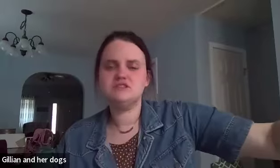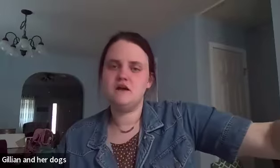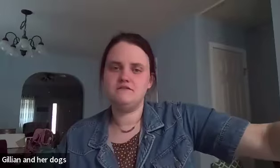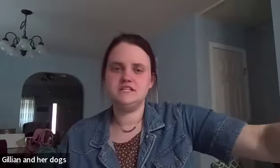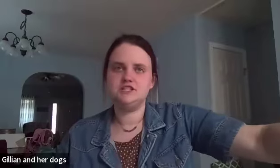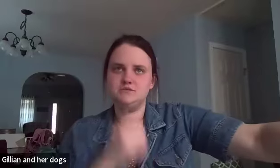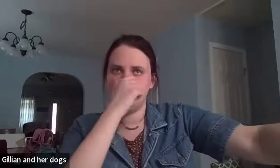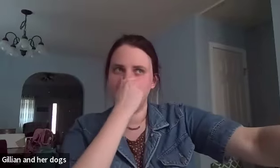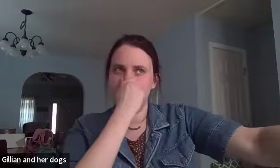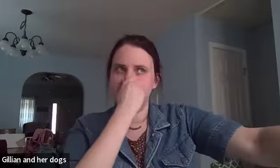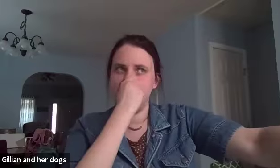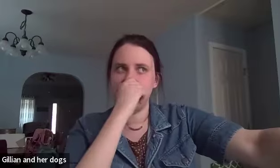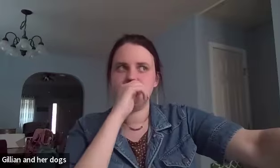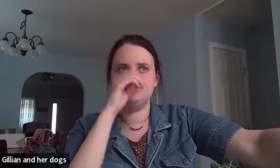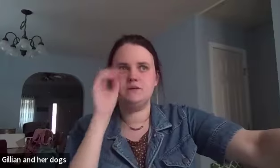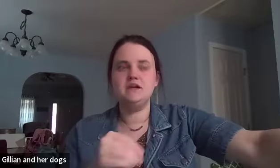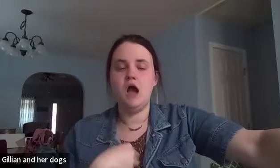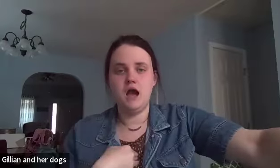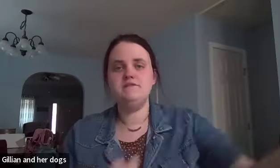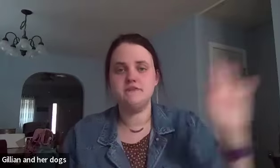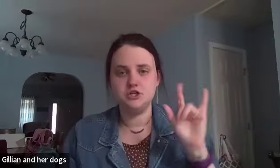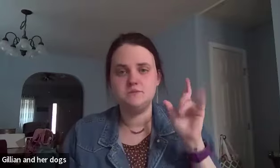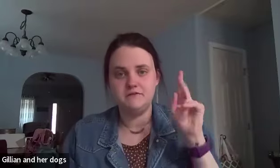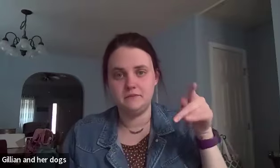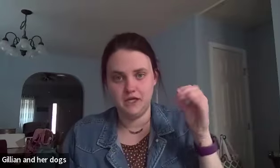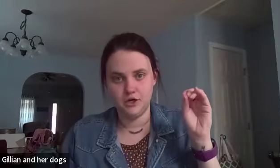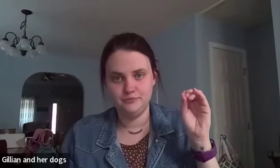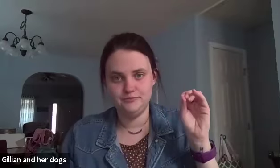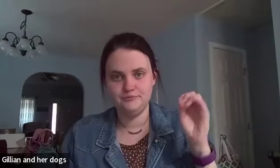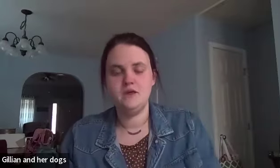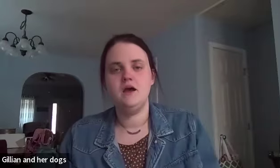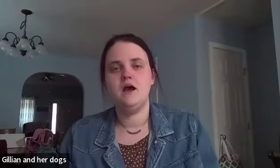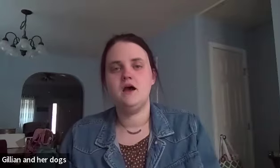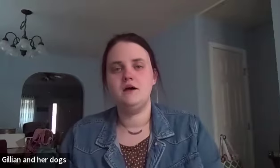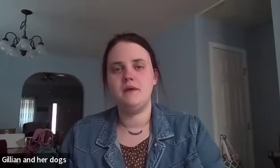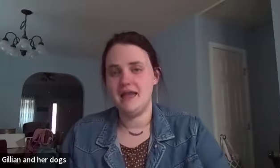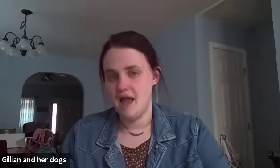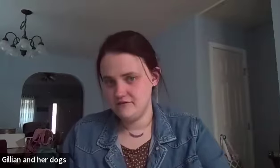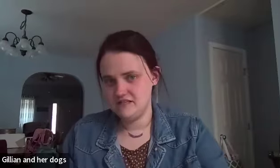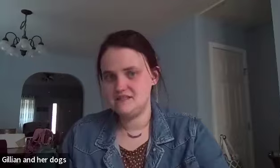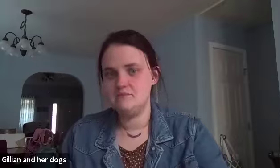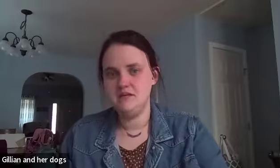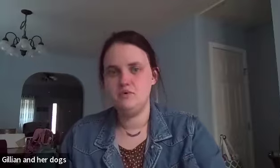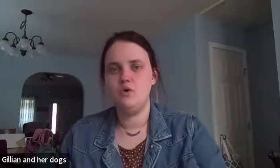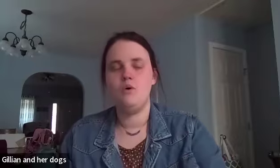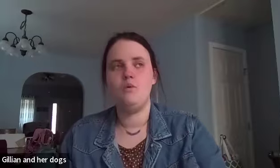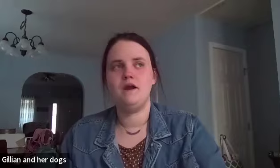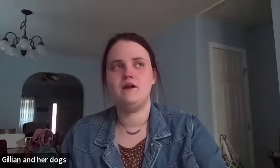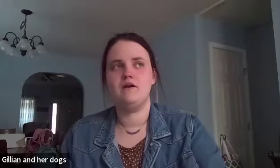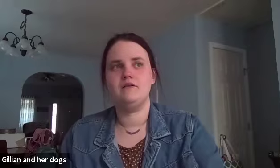interesting conversation with that because flamingo, I finger spell flamingo. I have seen some people where